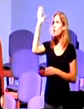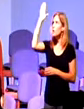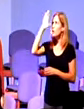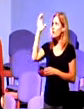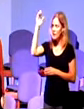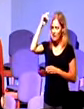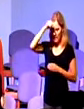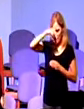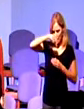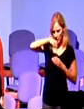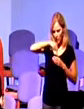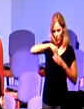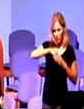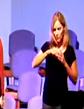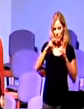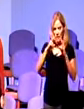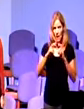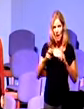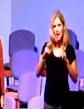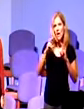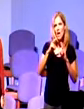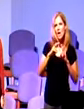you're looking.